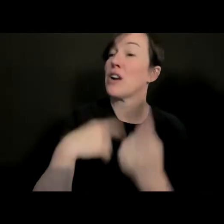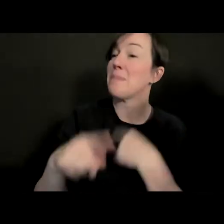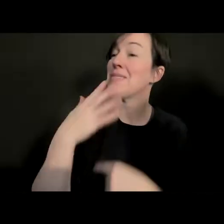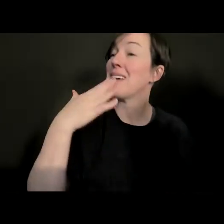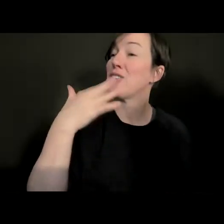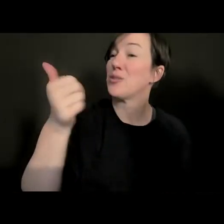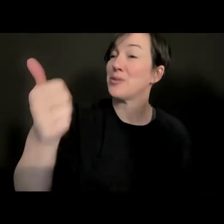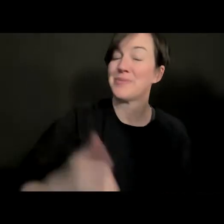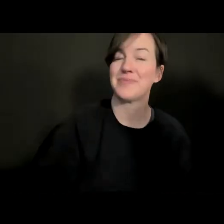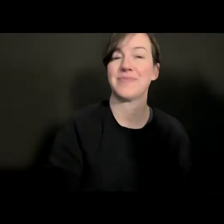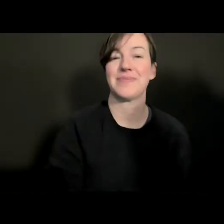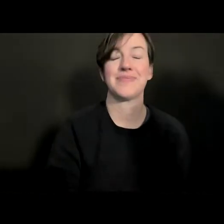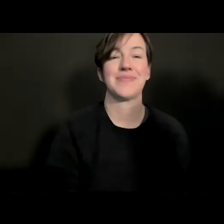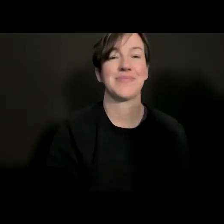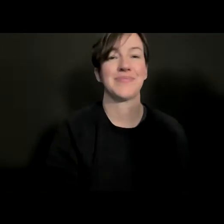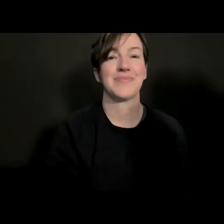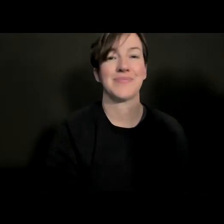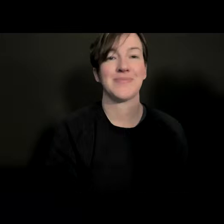coming.